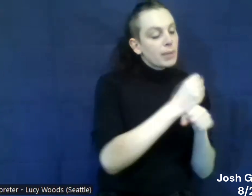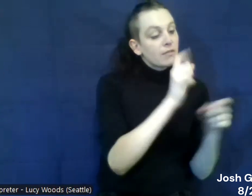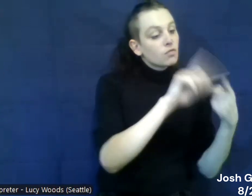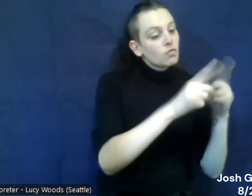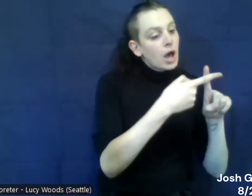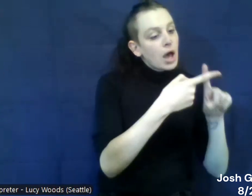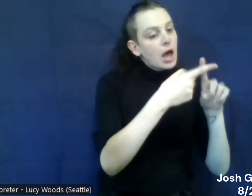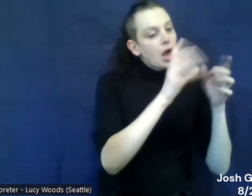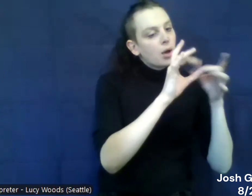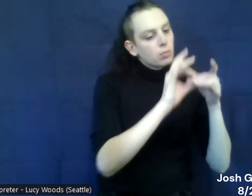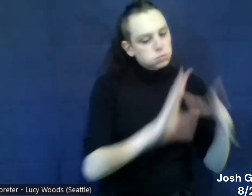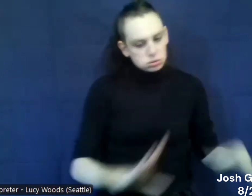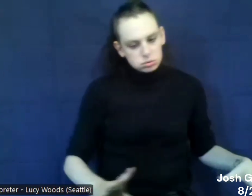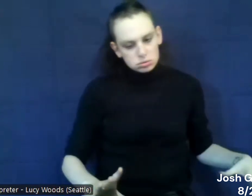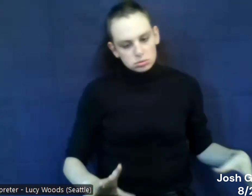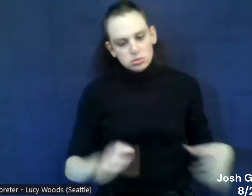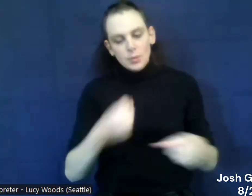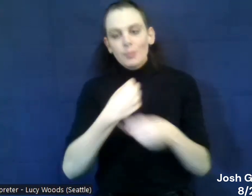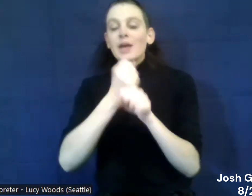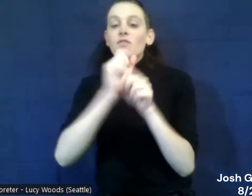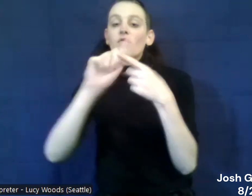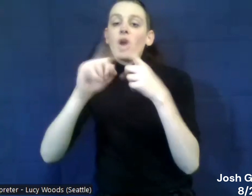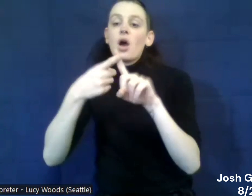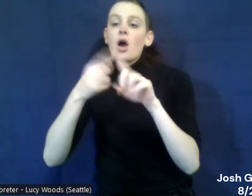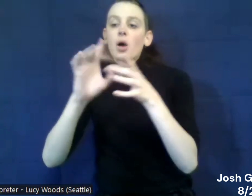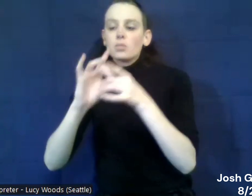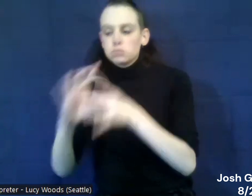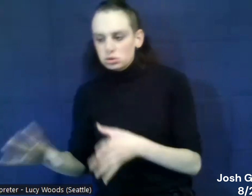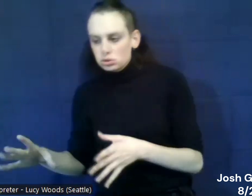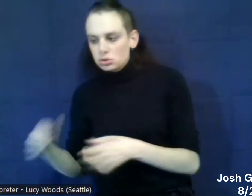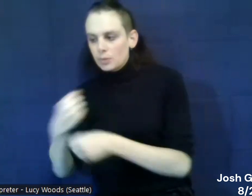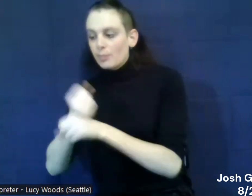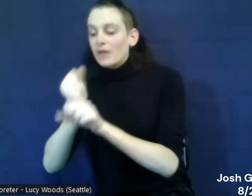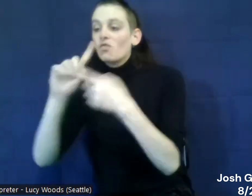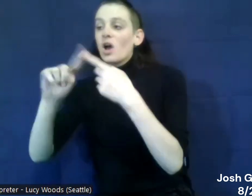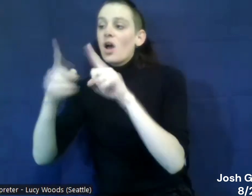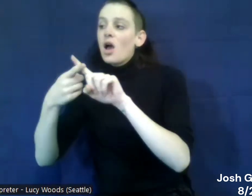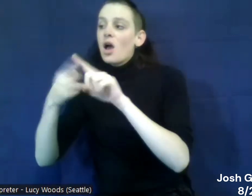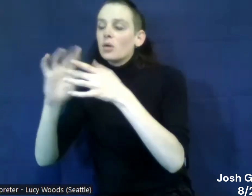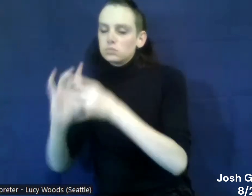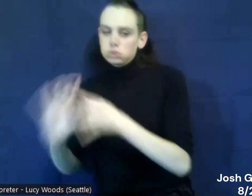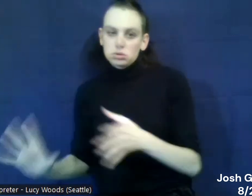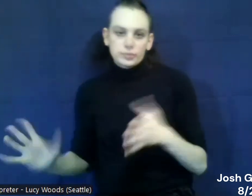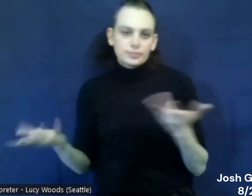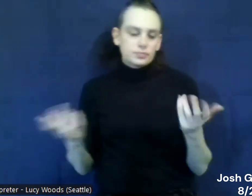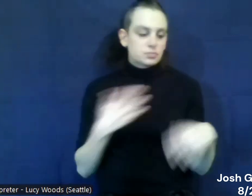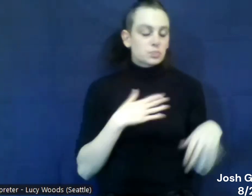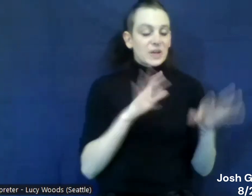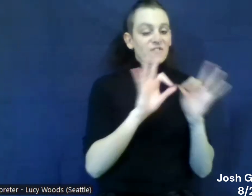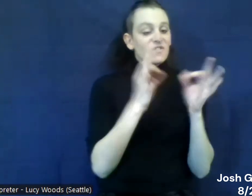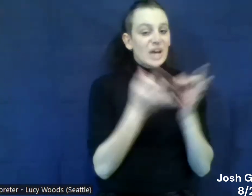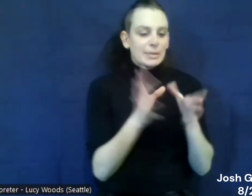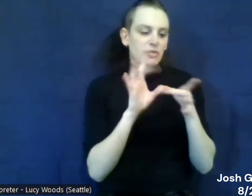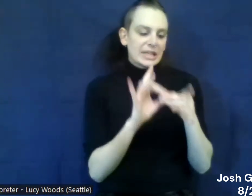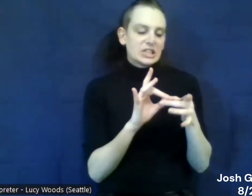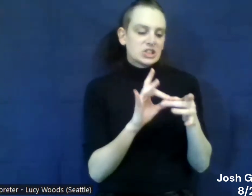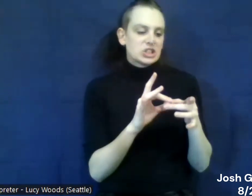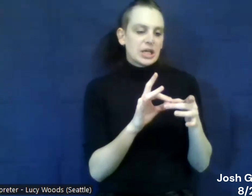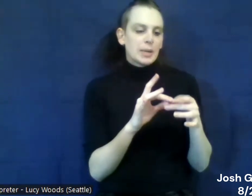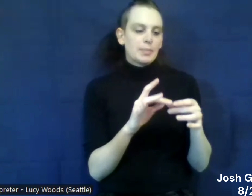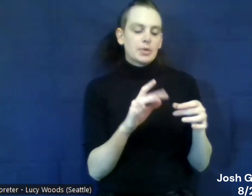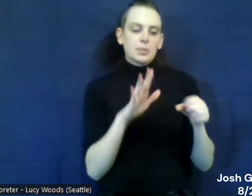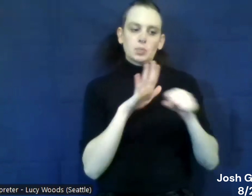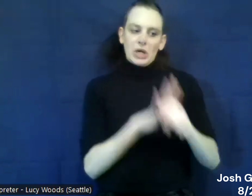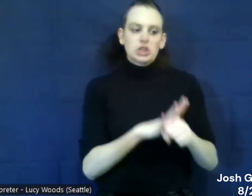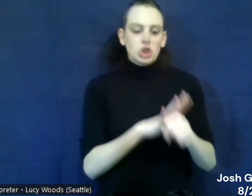would fall away. Things would become more strained with my family. I was still keeping together the things that